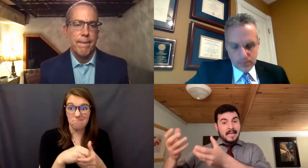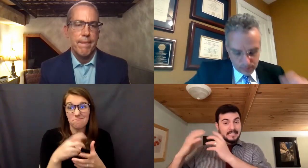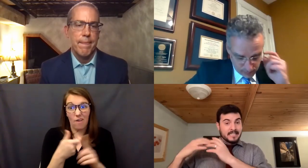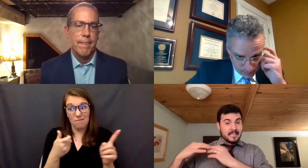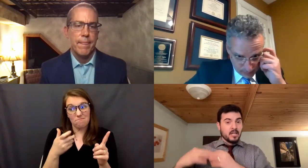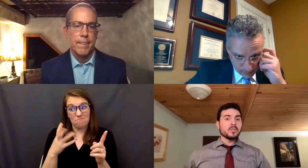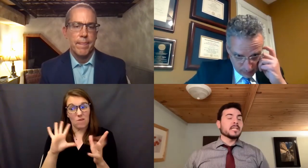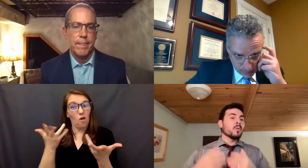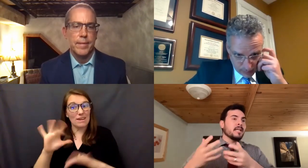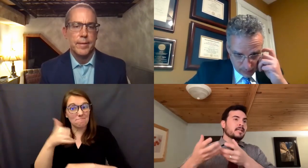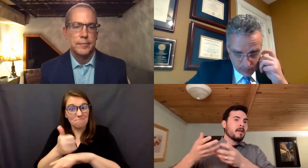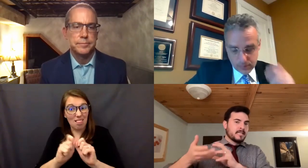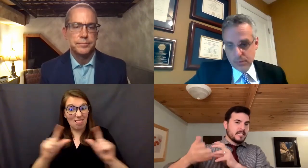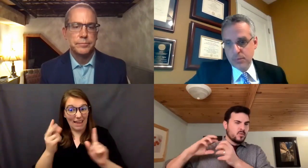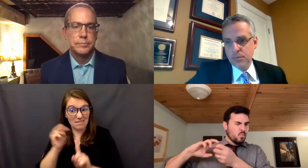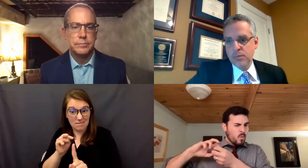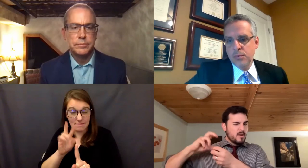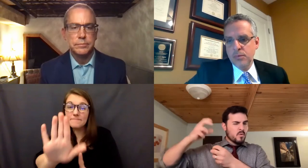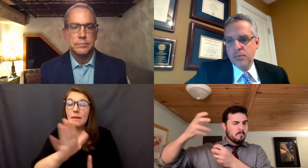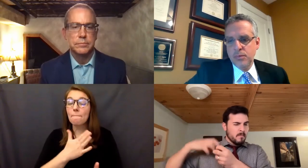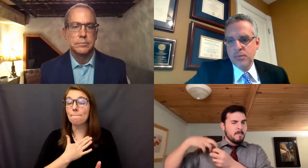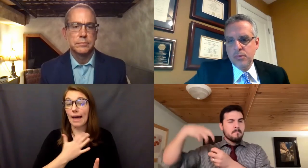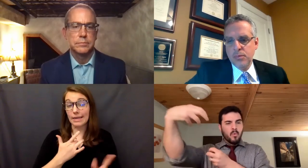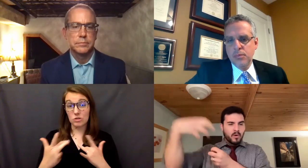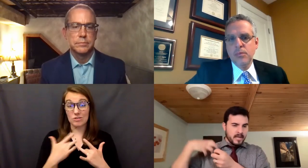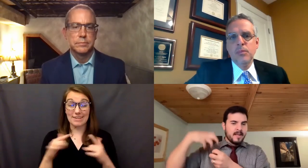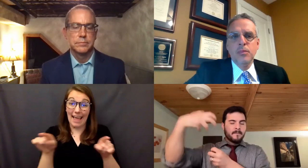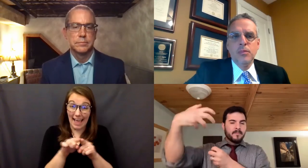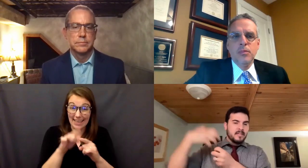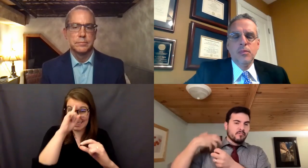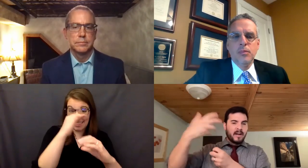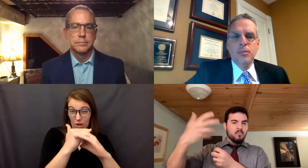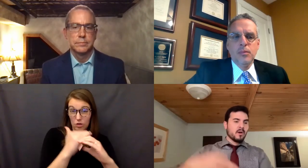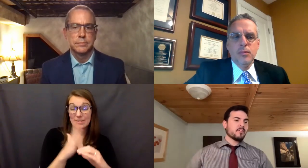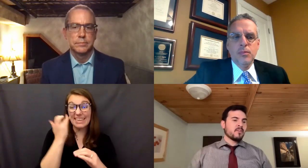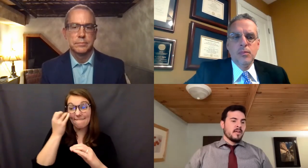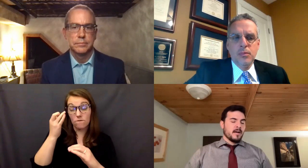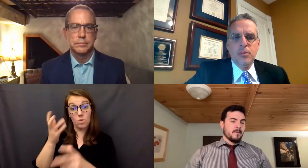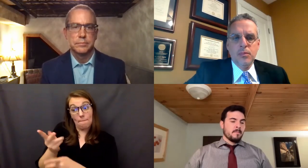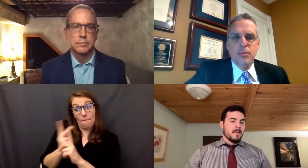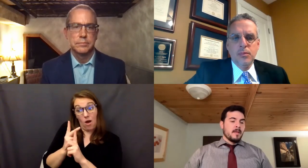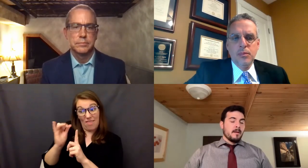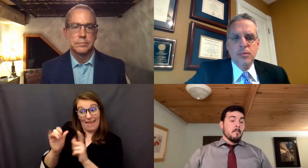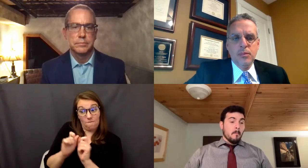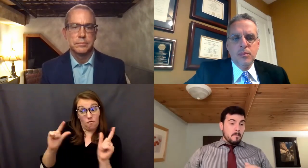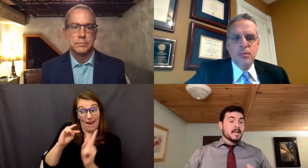Concern as a theologian is that we need to pay attention when we're importing these frameworks,